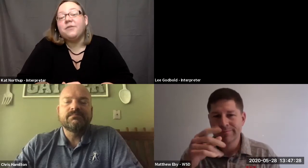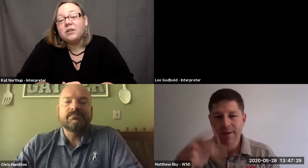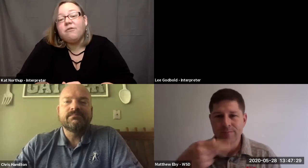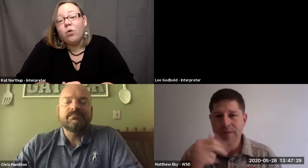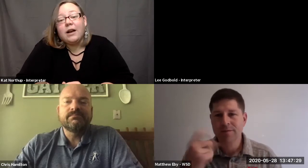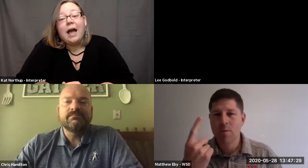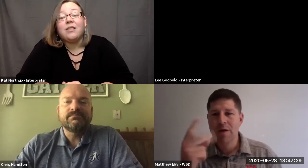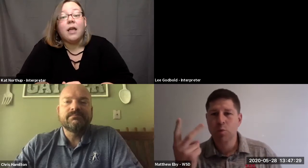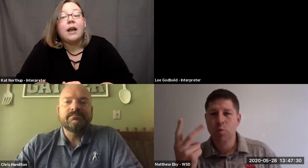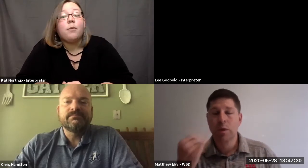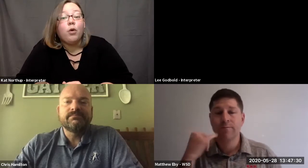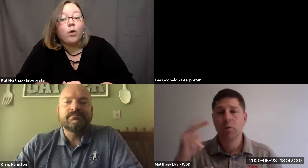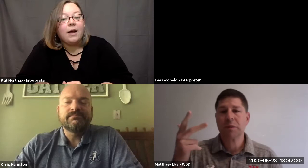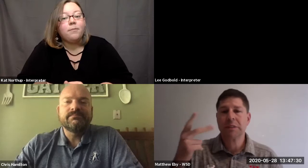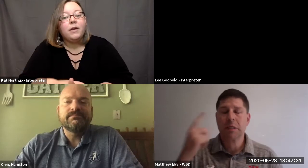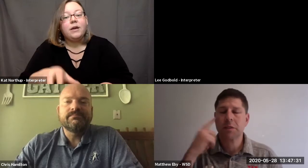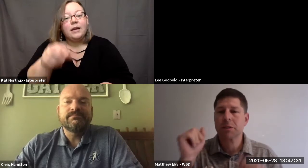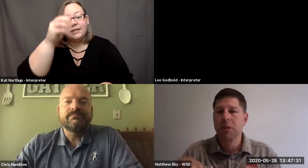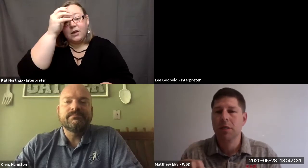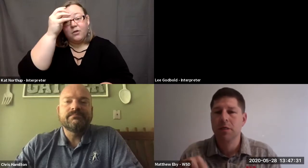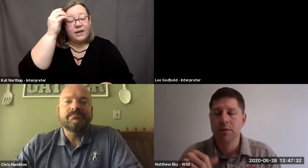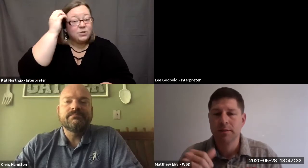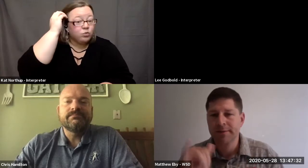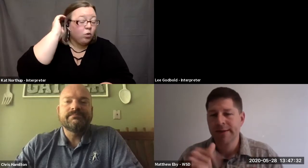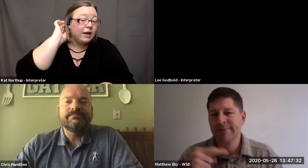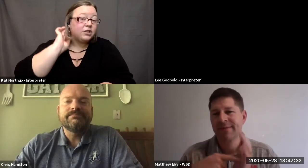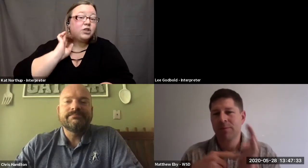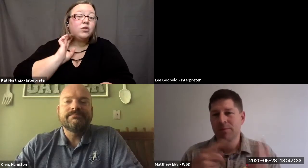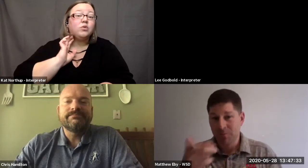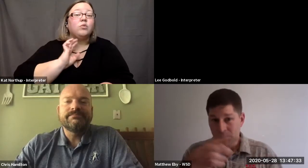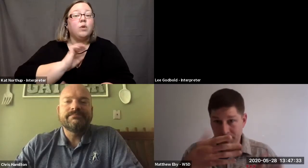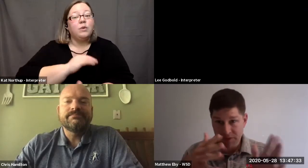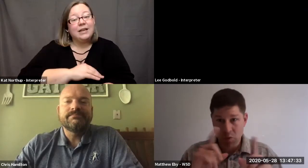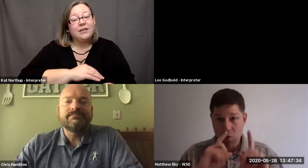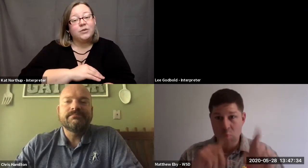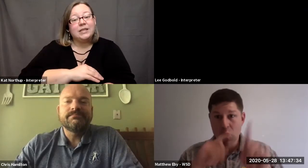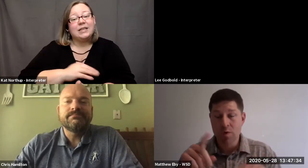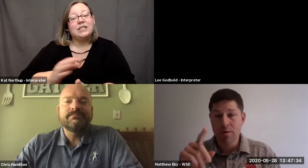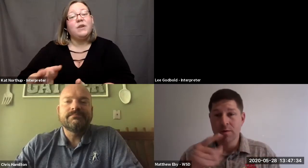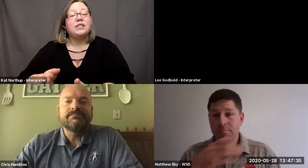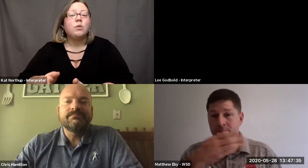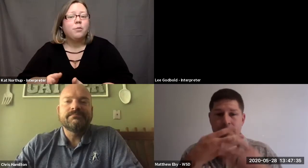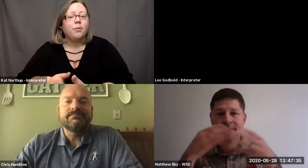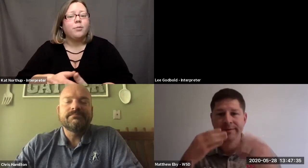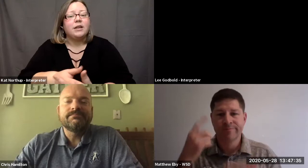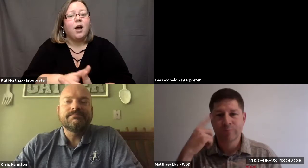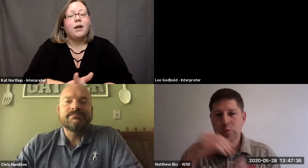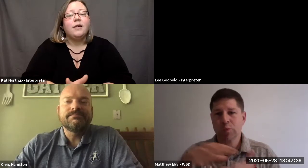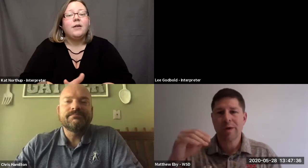specifically for an athletic program. And so phase 1 and 2, we would need those things. Phase 3, probably not.